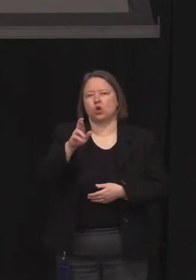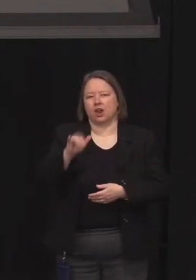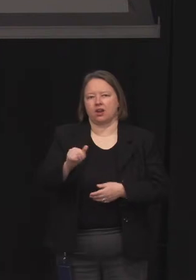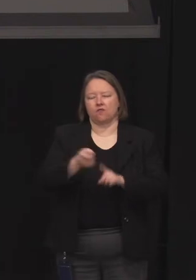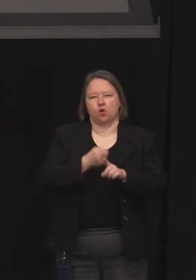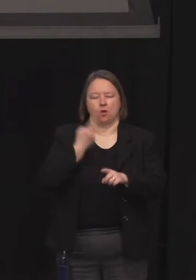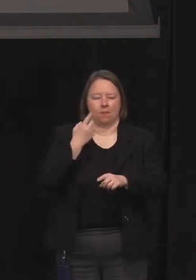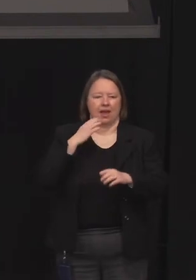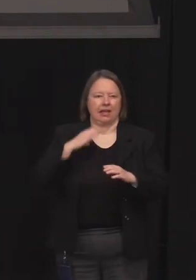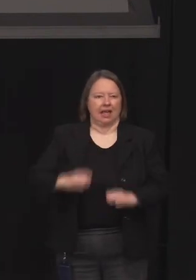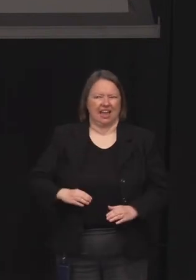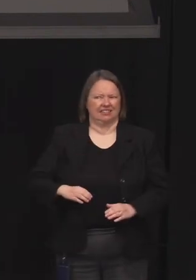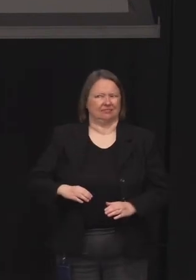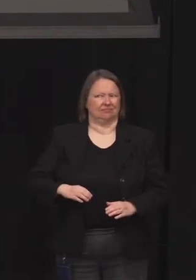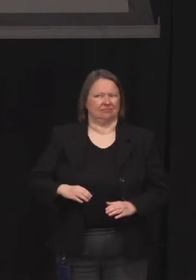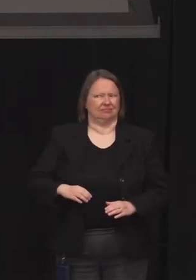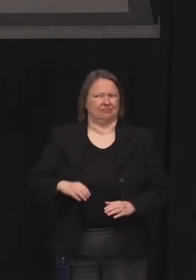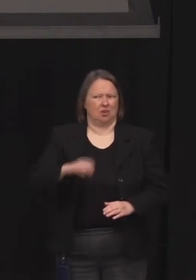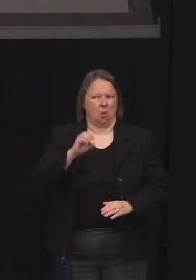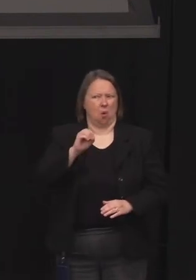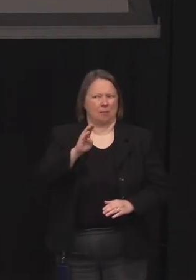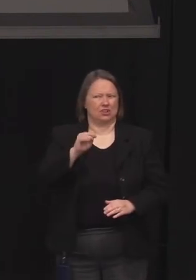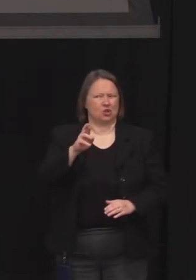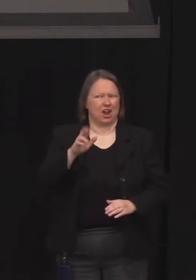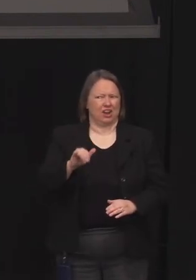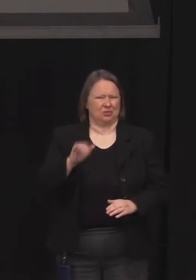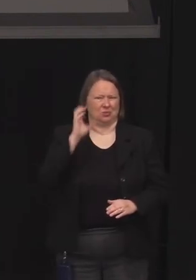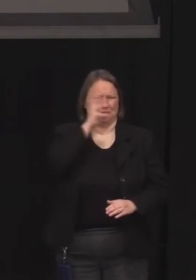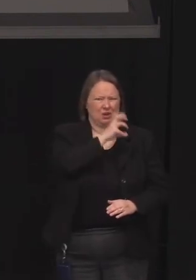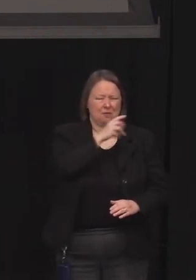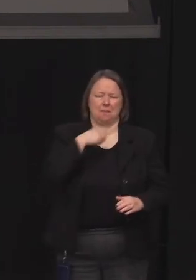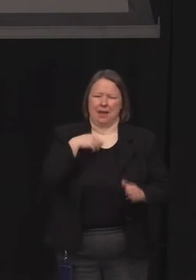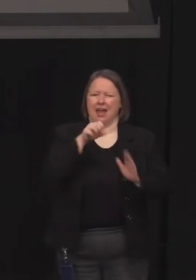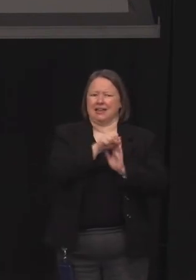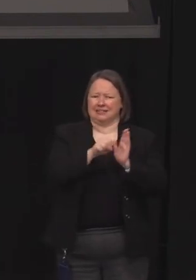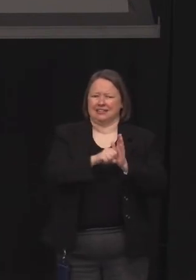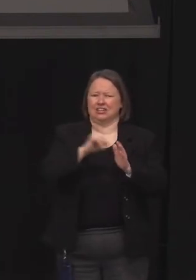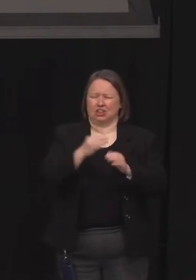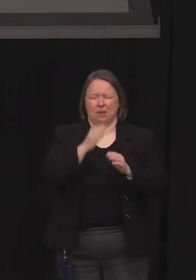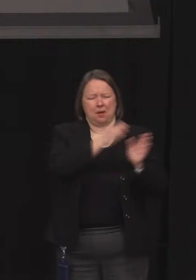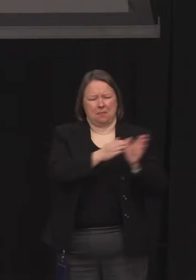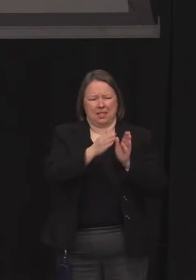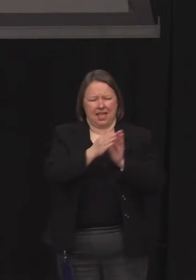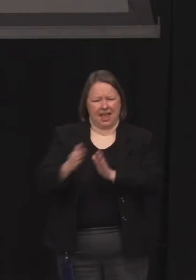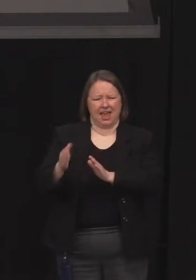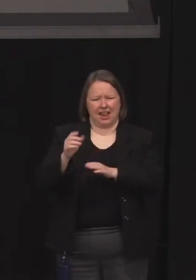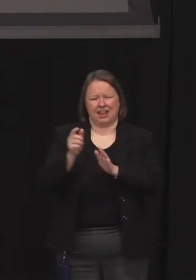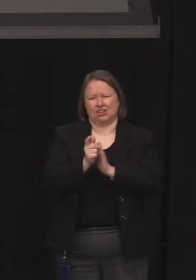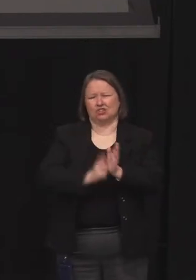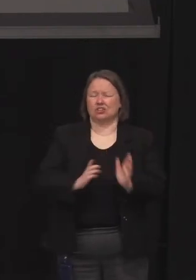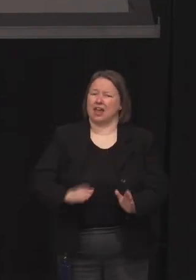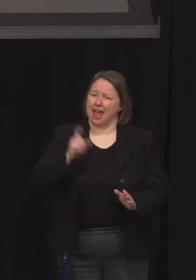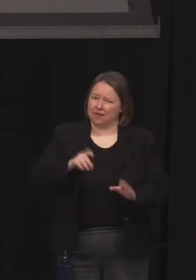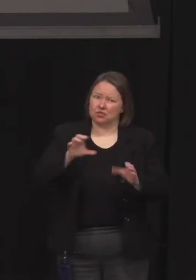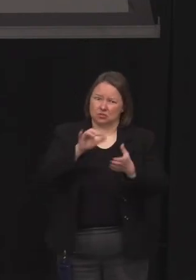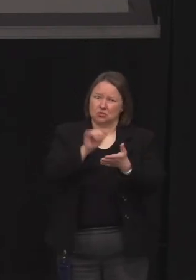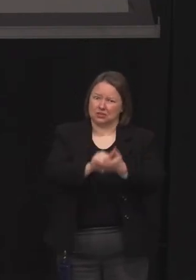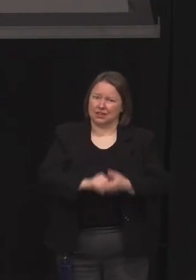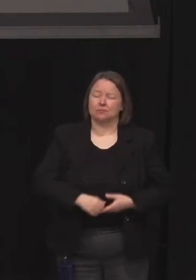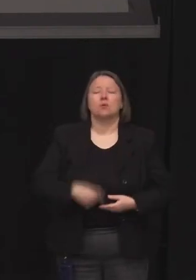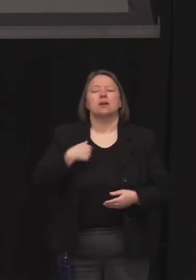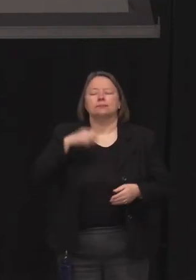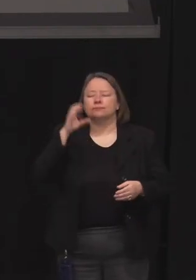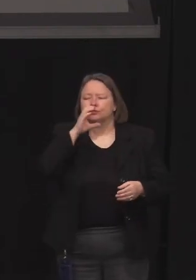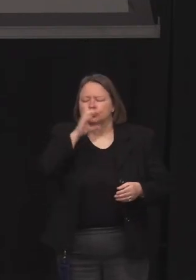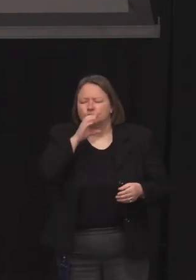clients. Yeah, I know that sounds a little bit weird, but in my day job, I'm an estate planning attorney, so that's one of the things that I have to do. Well, the